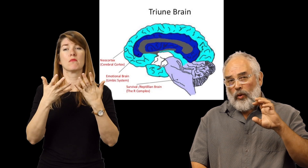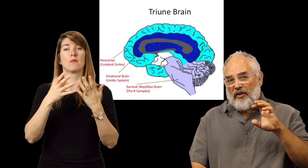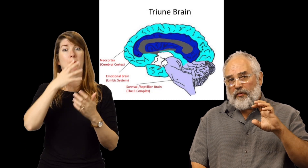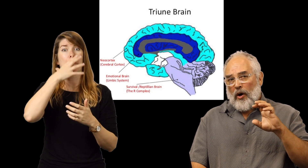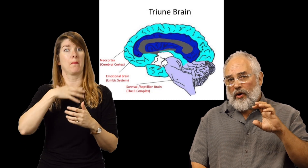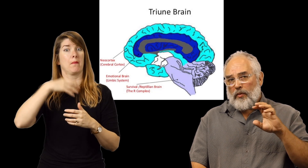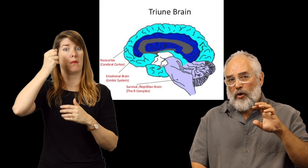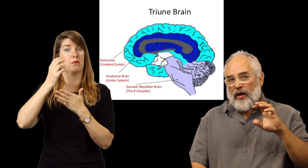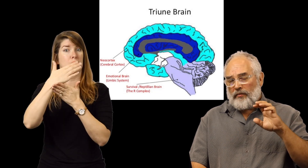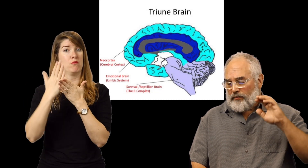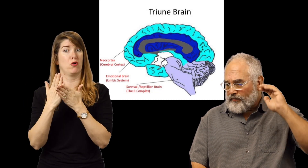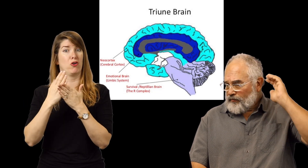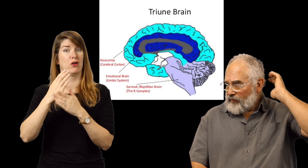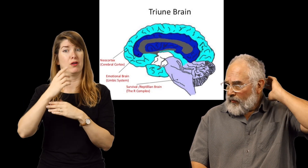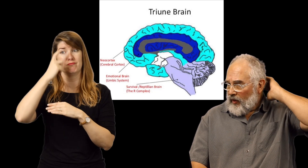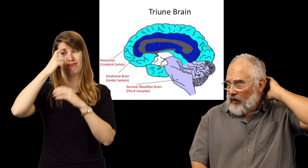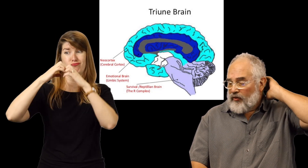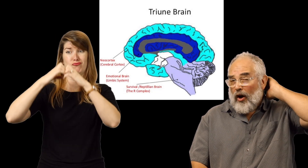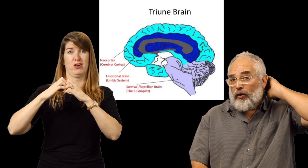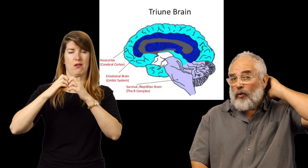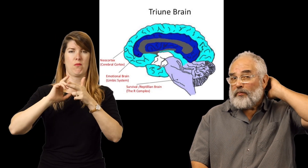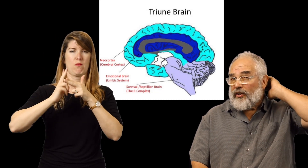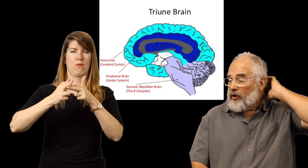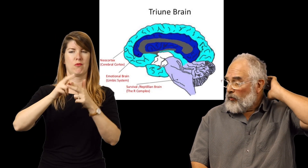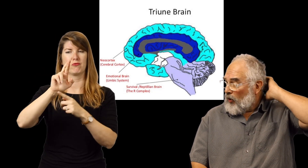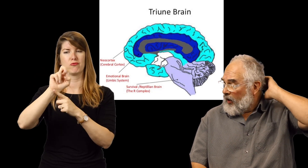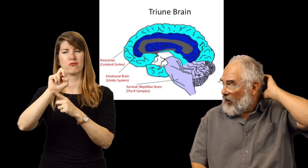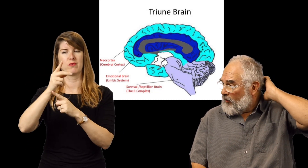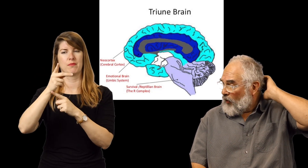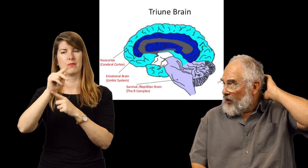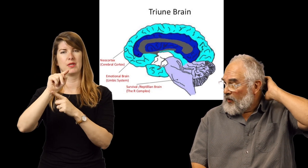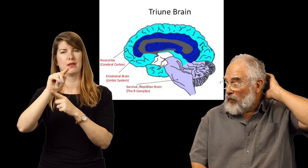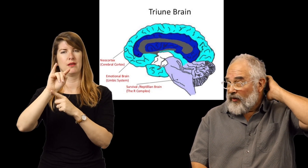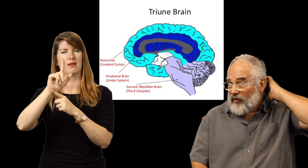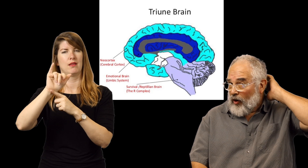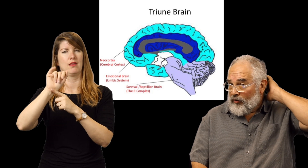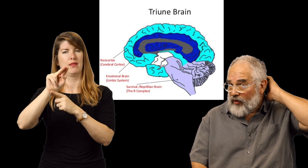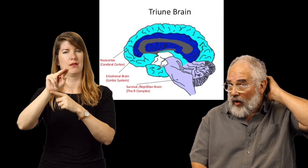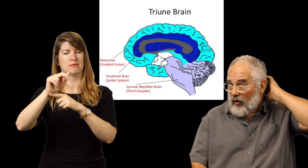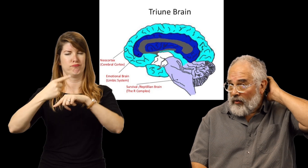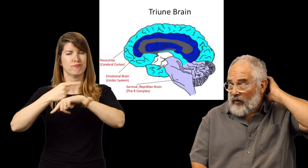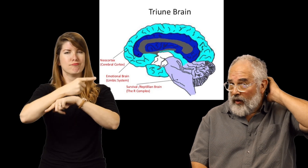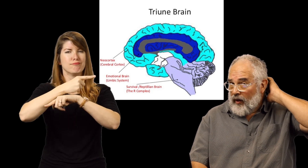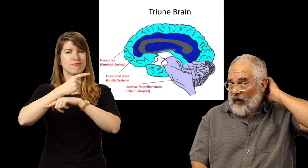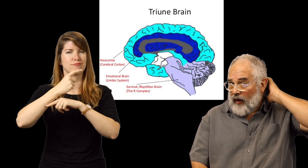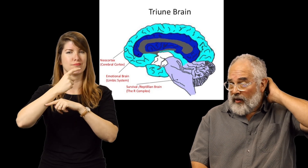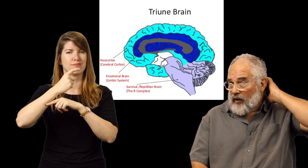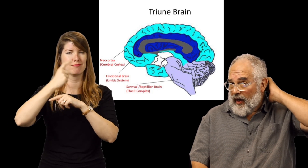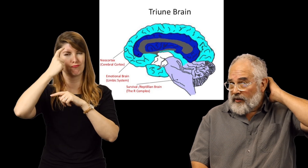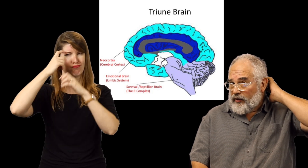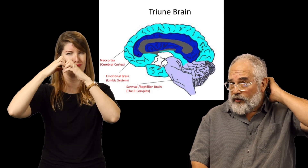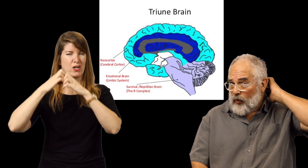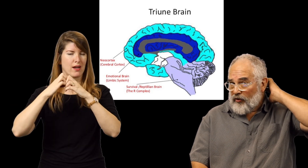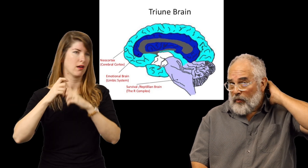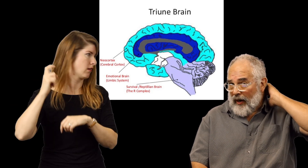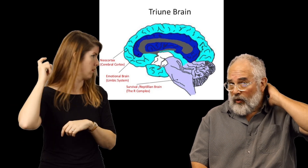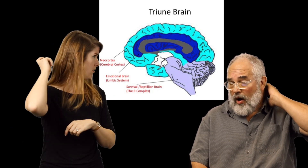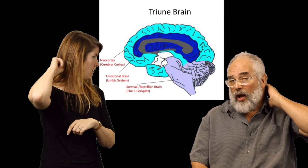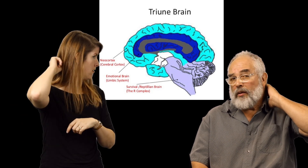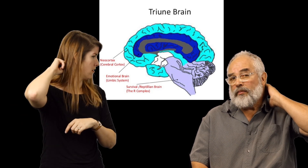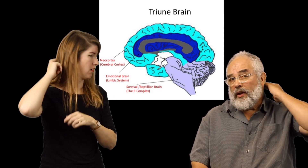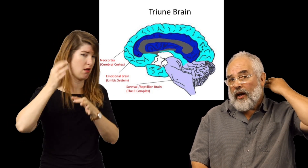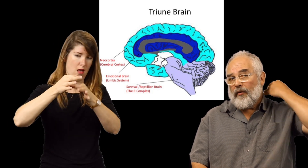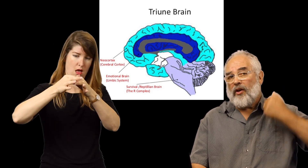The oldest part of the brain is called the reptilian brain, and it's right at the base of our skull and connected to our